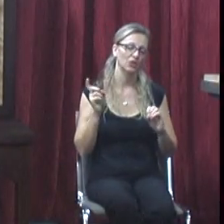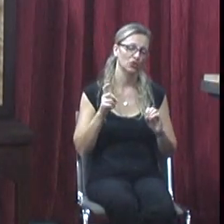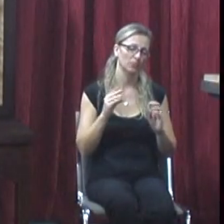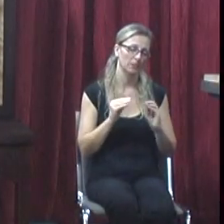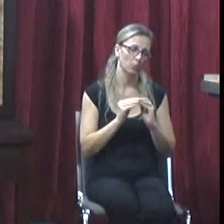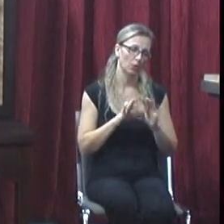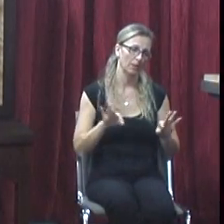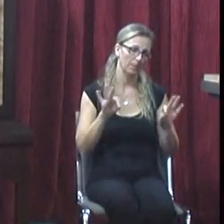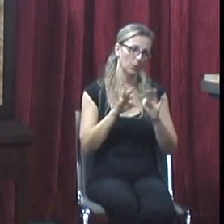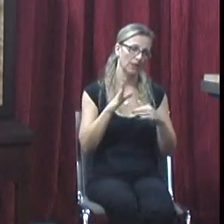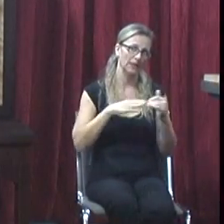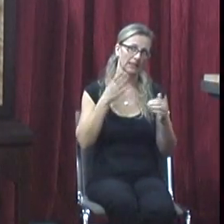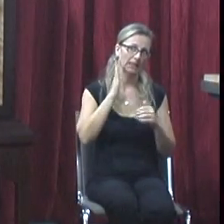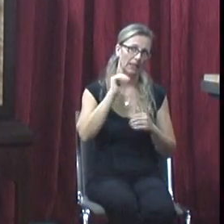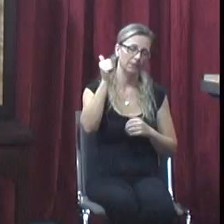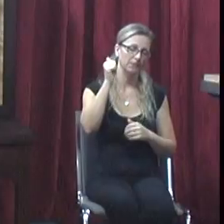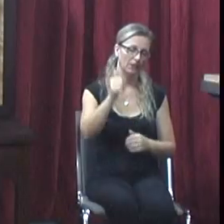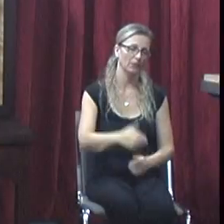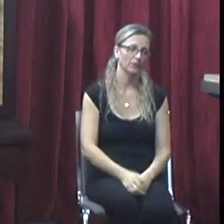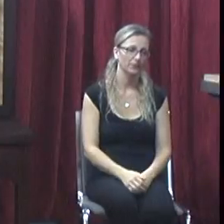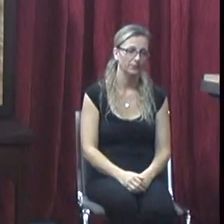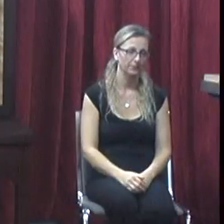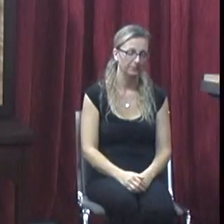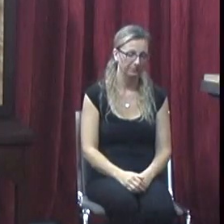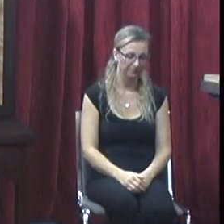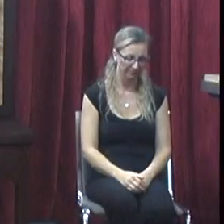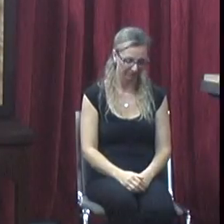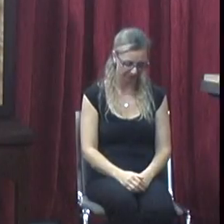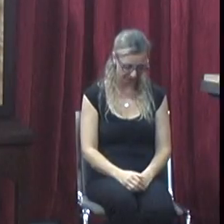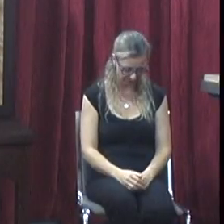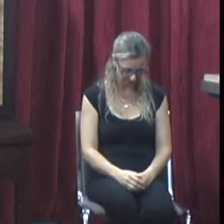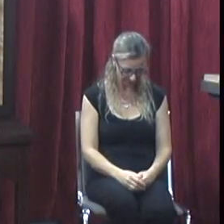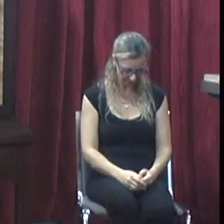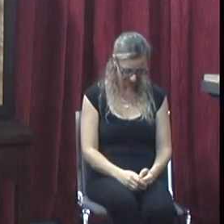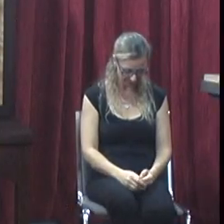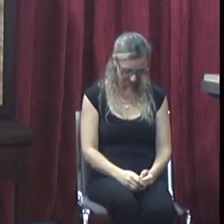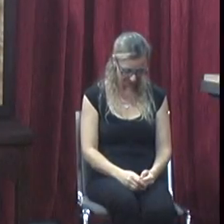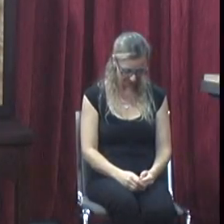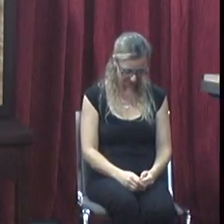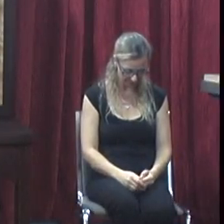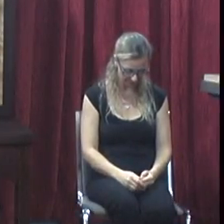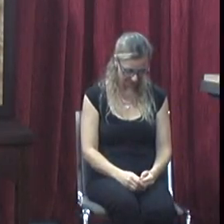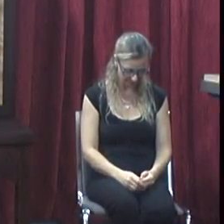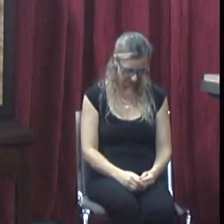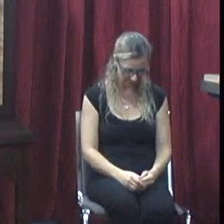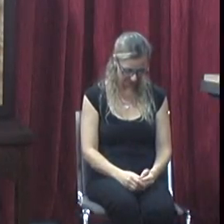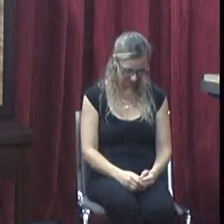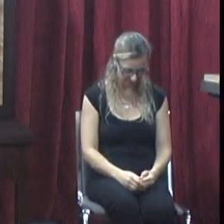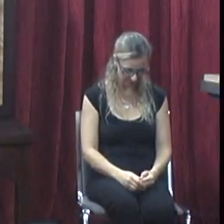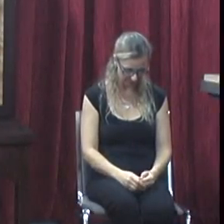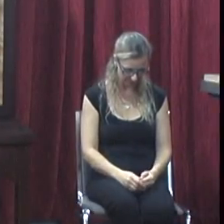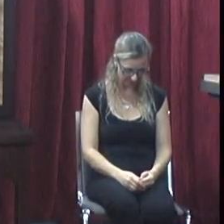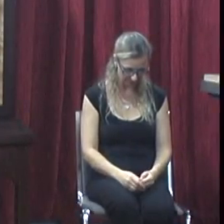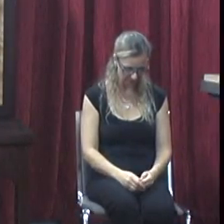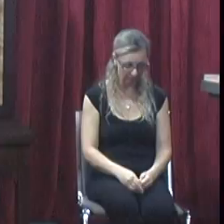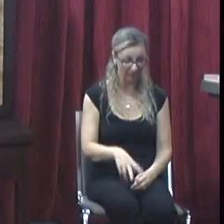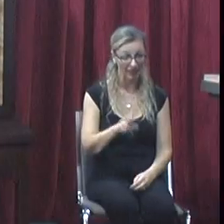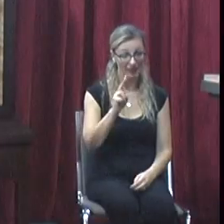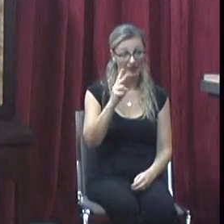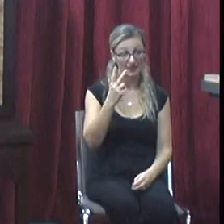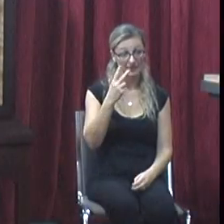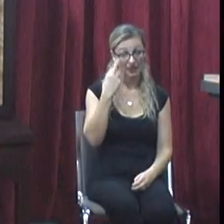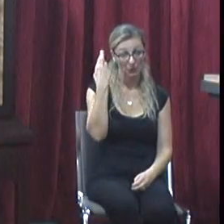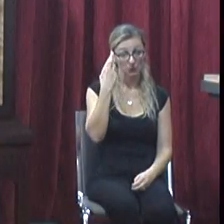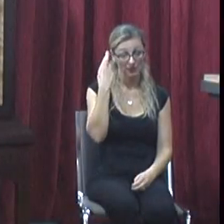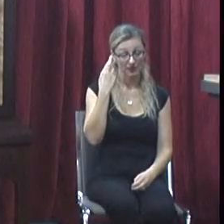to us than God himself. So we are to give those things to the Lord. The second reason for giving God control